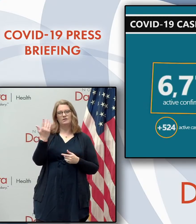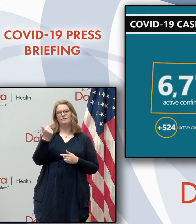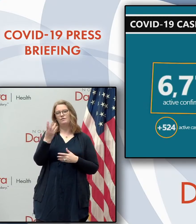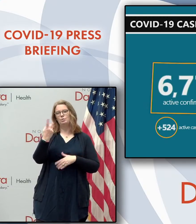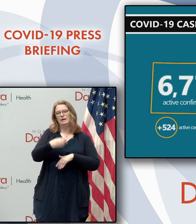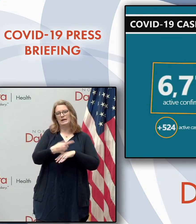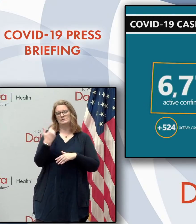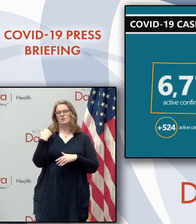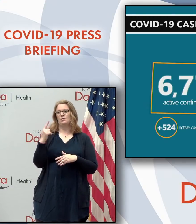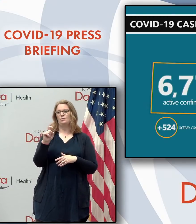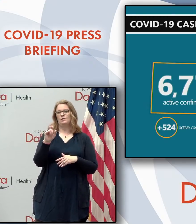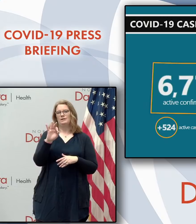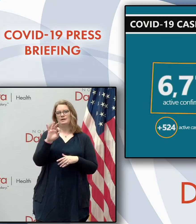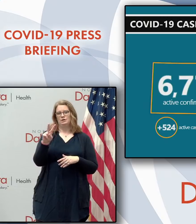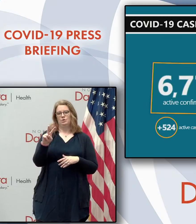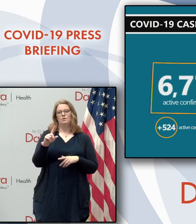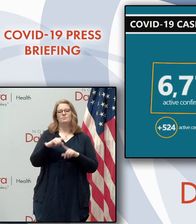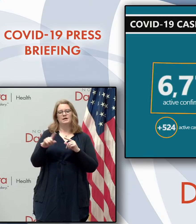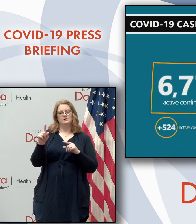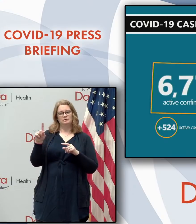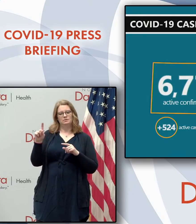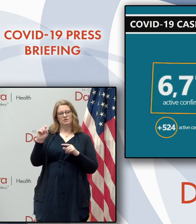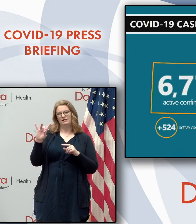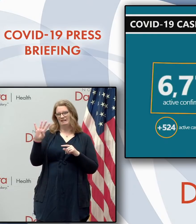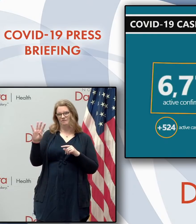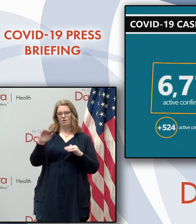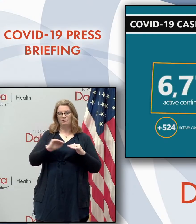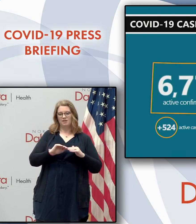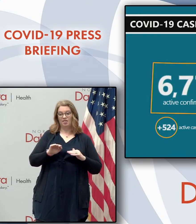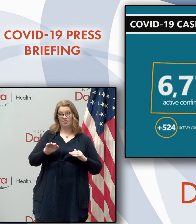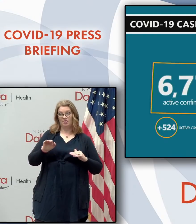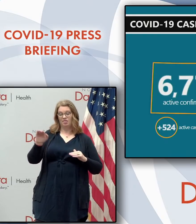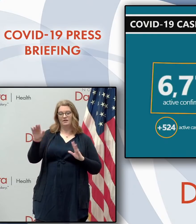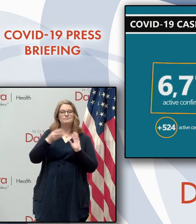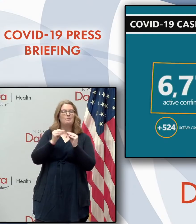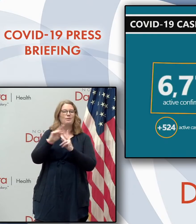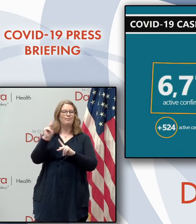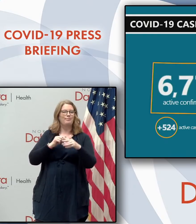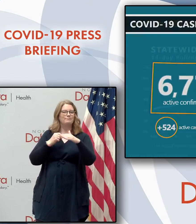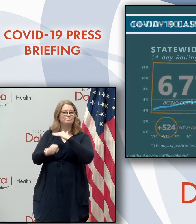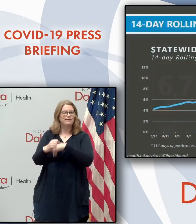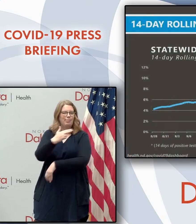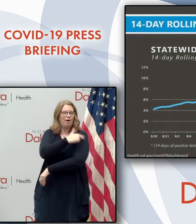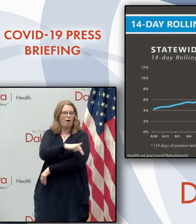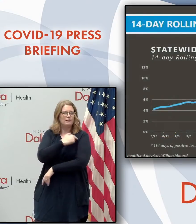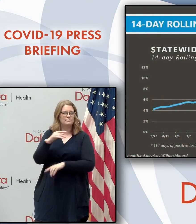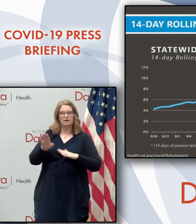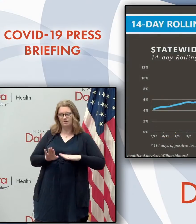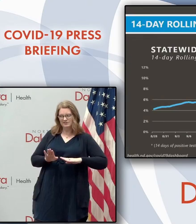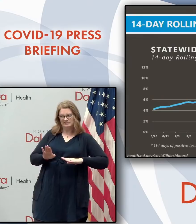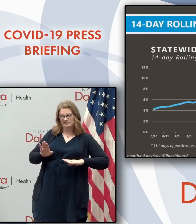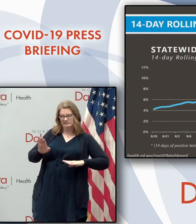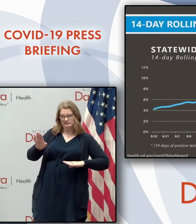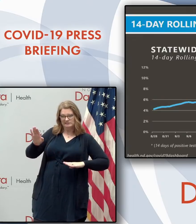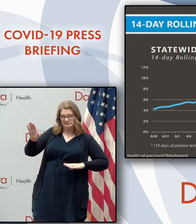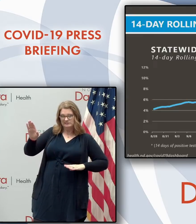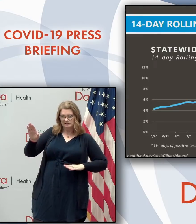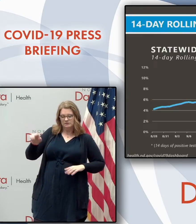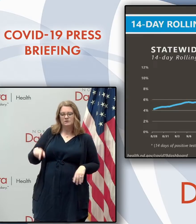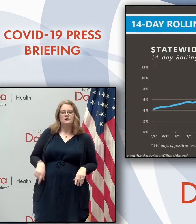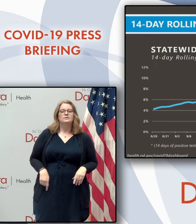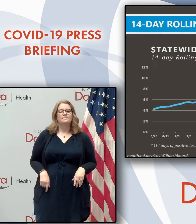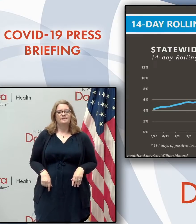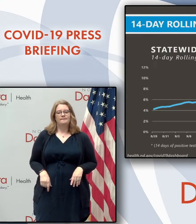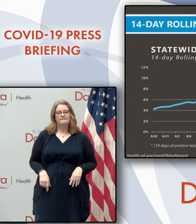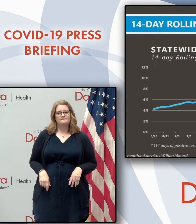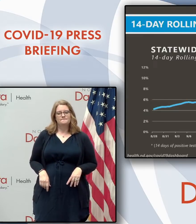ago, but 184 near the top in terms of patients that are hospitalized due to COVID. When we